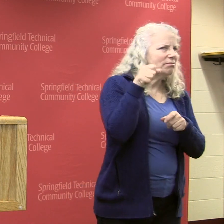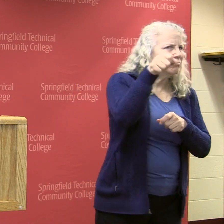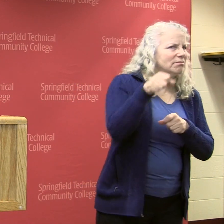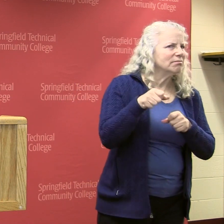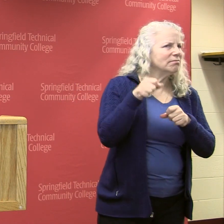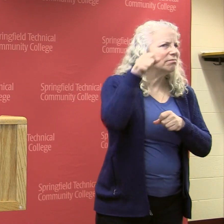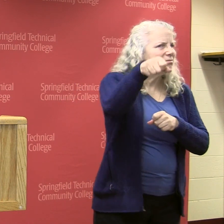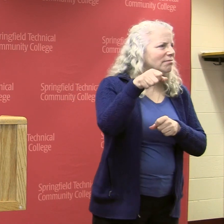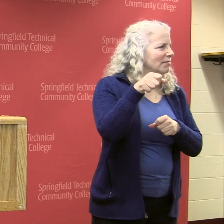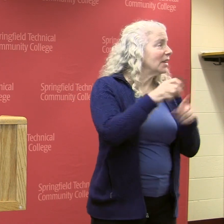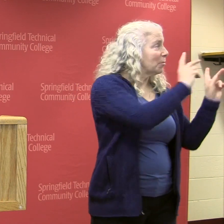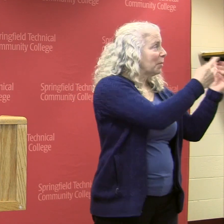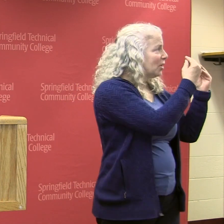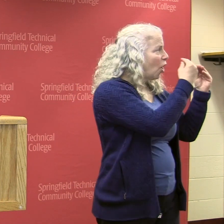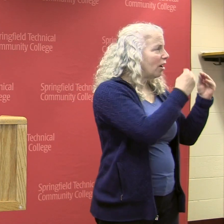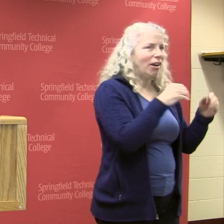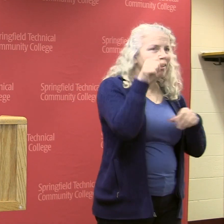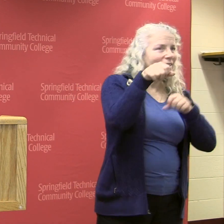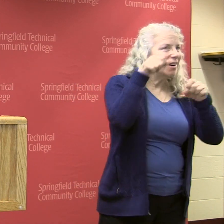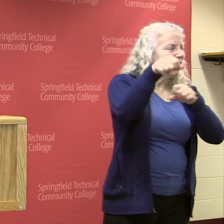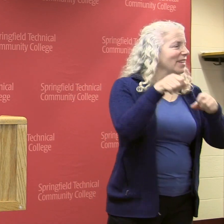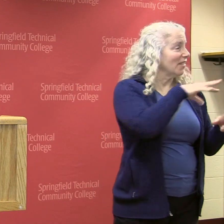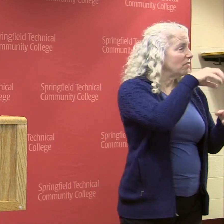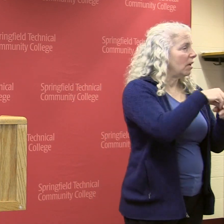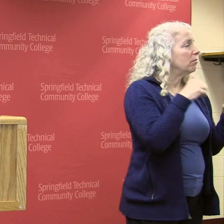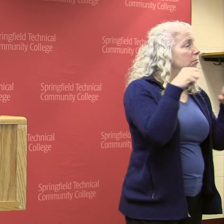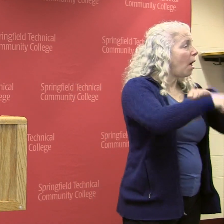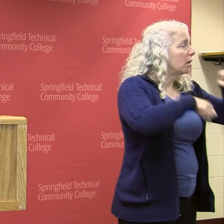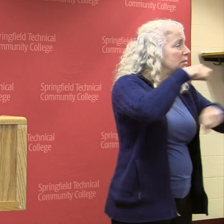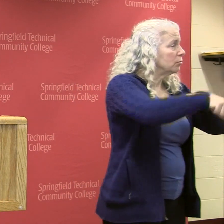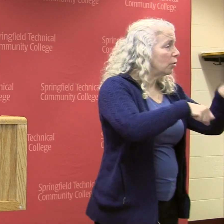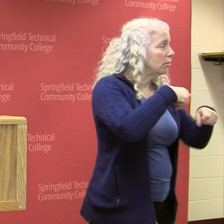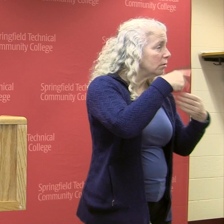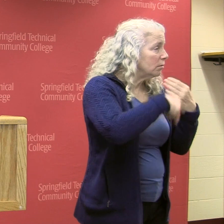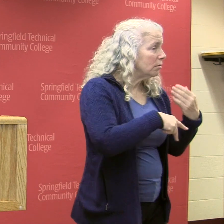staff gave me some lessons. After a while, I got into a boxing program.